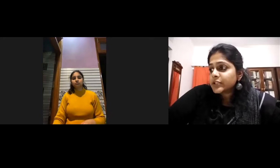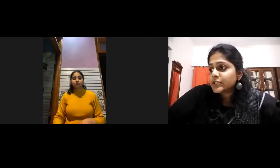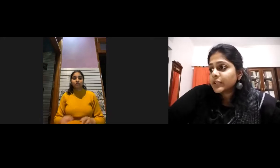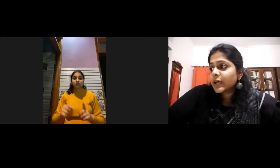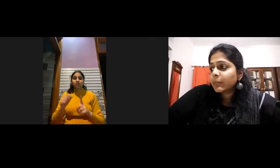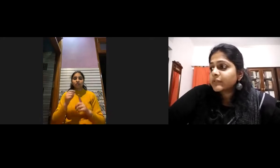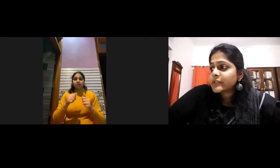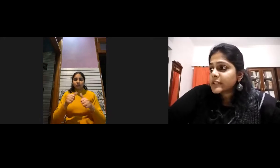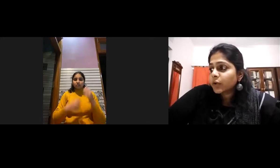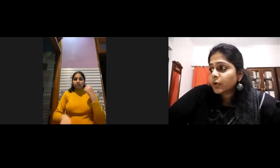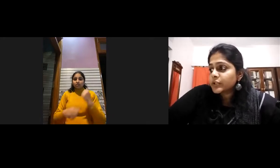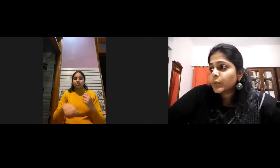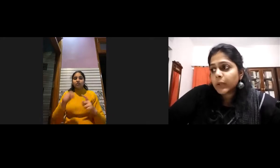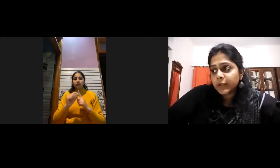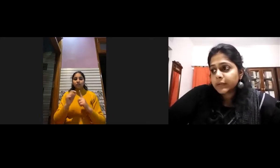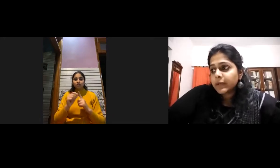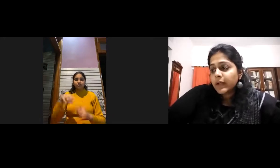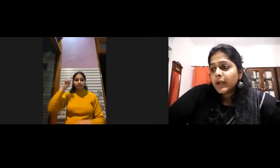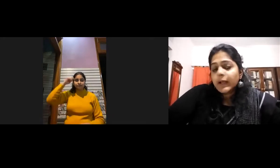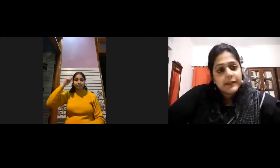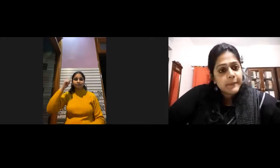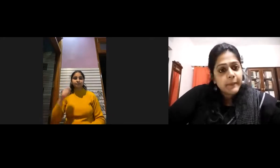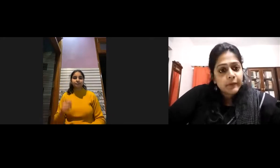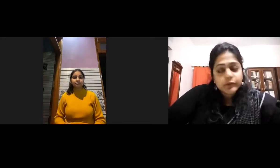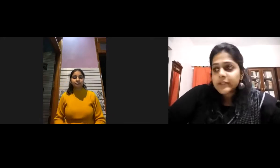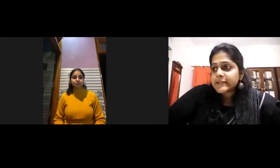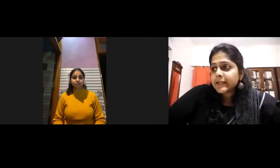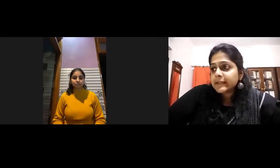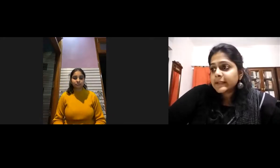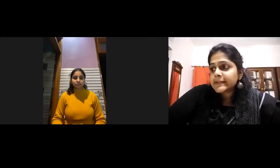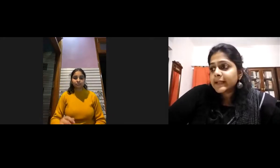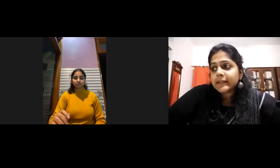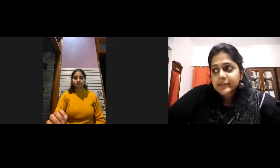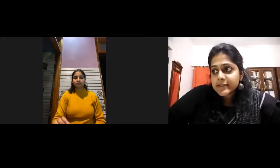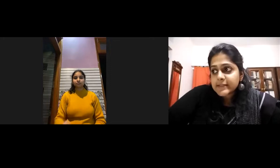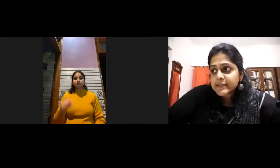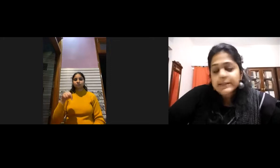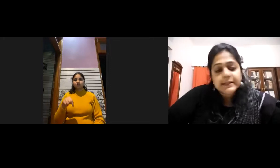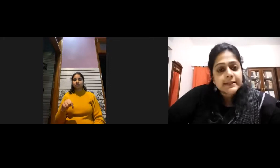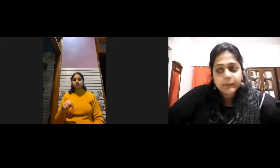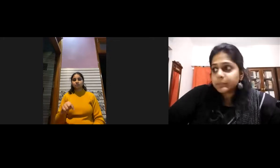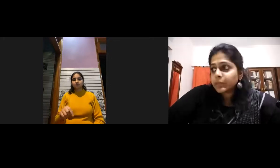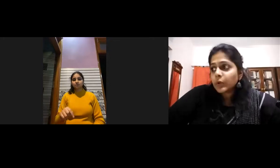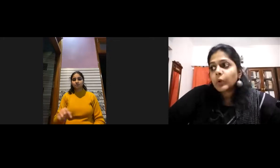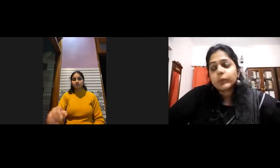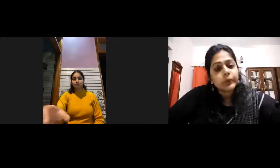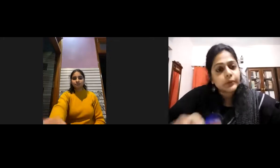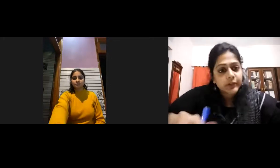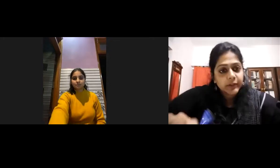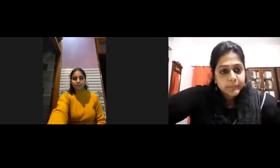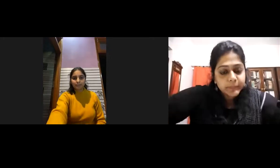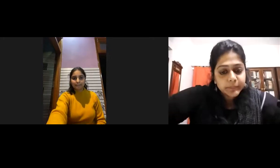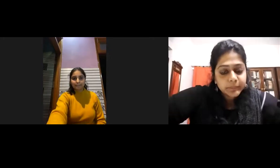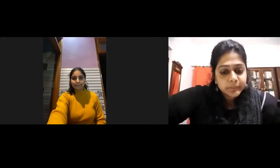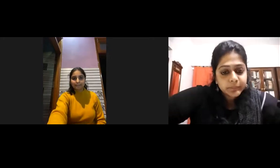in English, the Government First Grade College, Kolar. His paper for today is titled Understanding Resistance in the Tin Drum. Over to you,